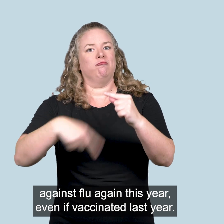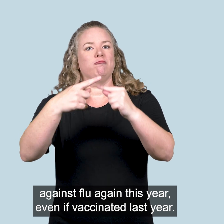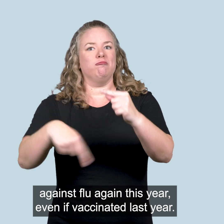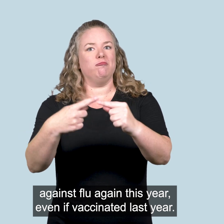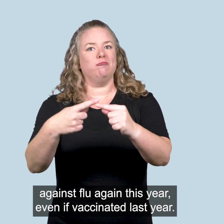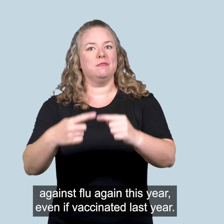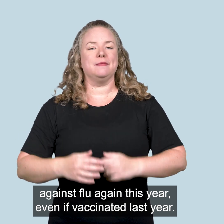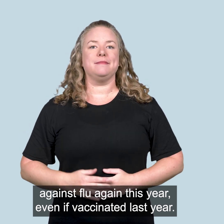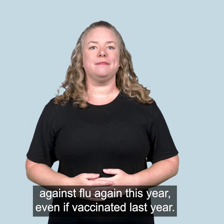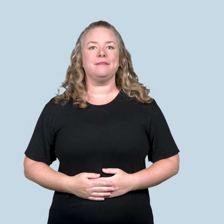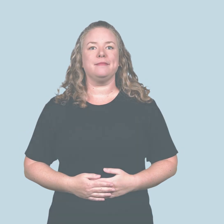year.